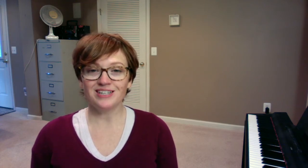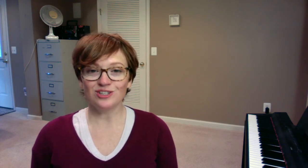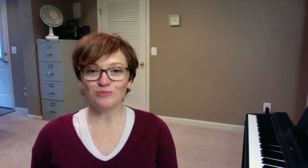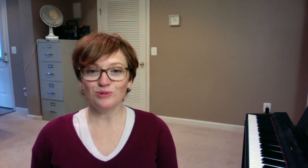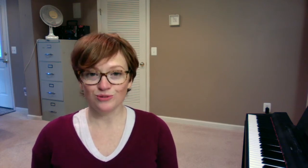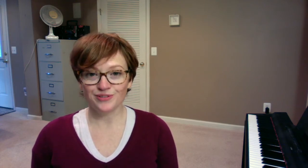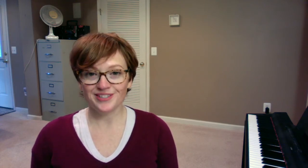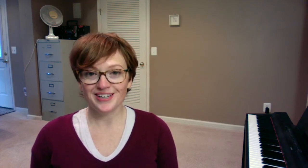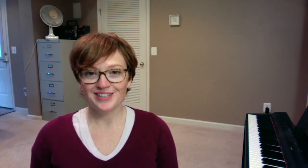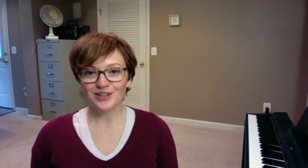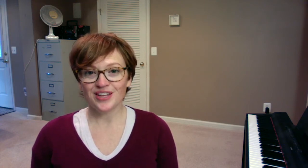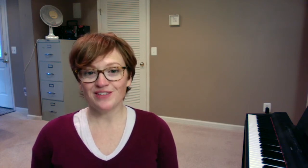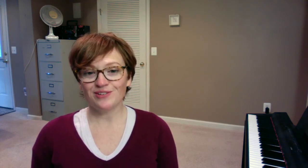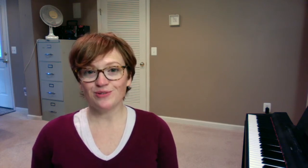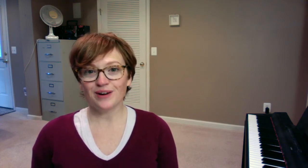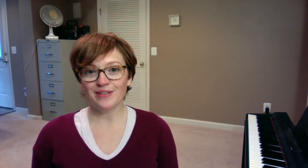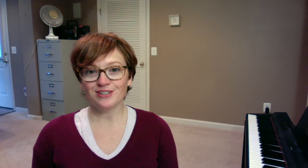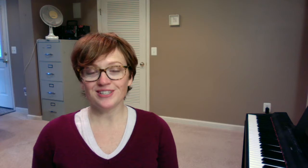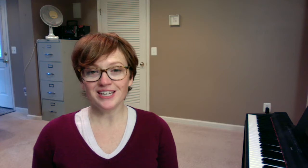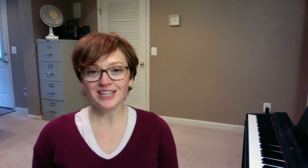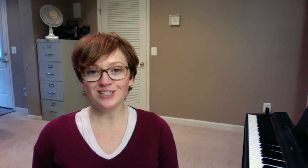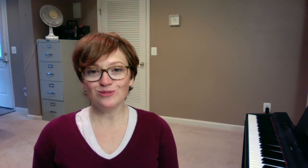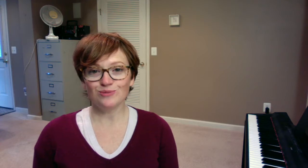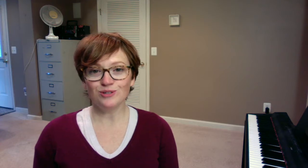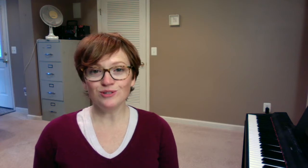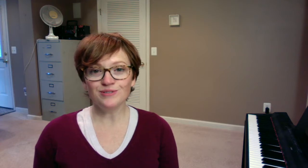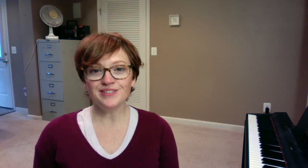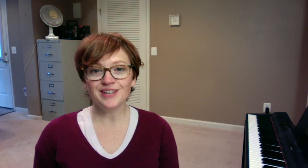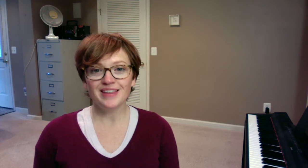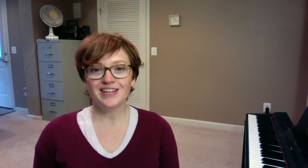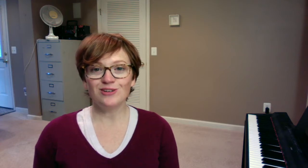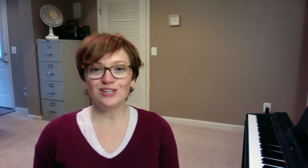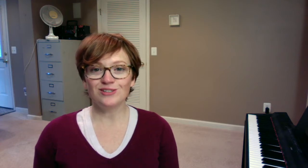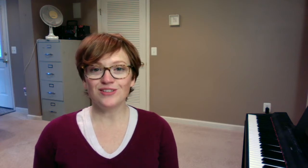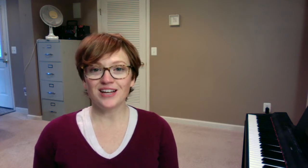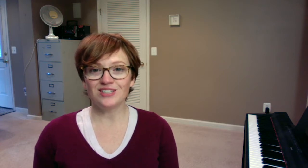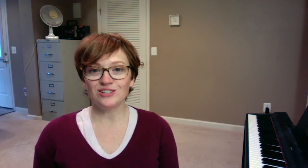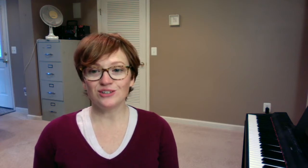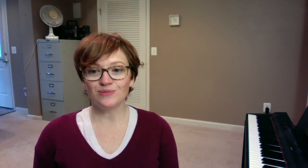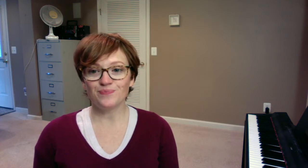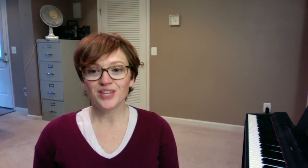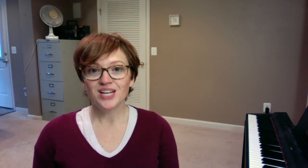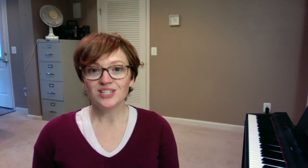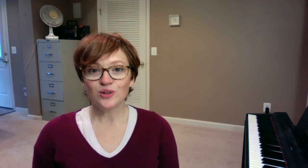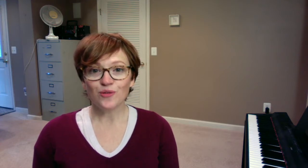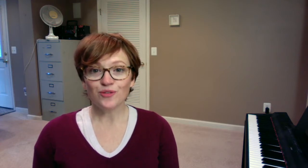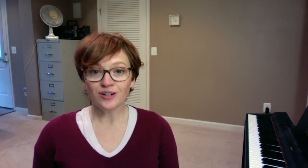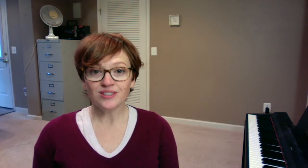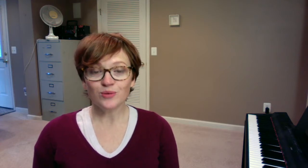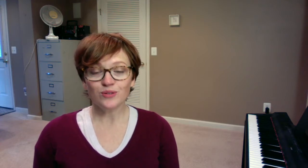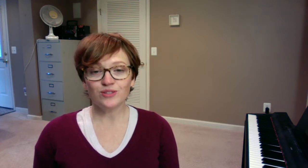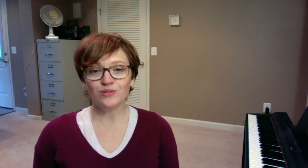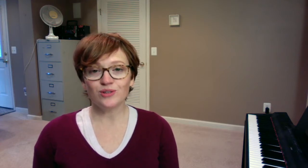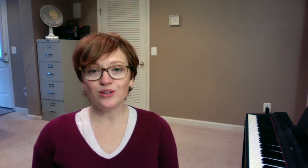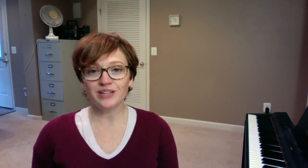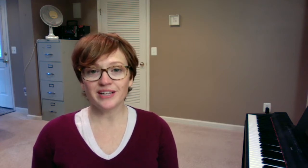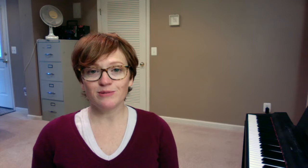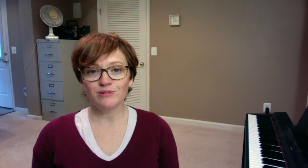the moves so that if you would rather sing and do the moves, then you can do that too. So first we'll do the ukulele